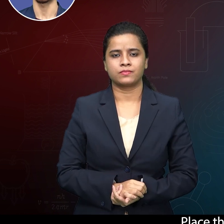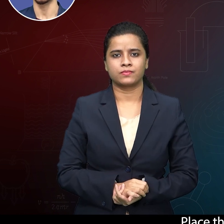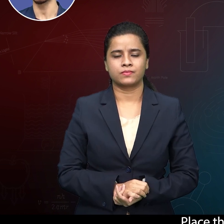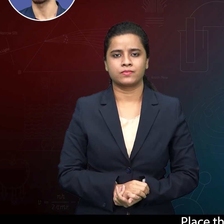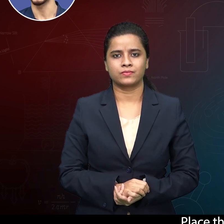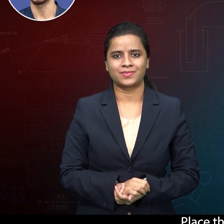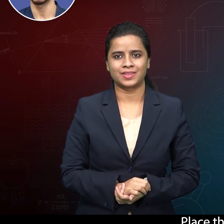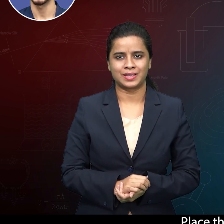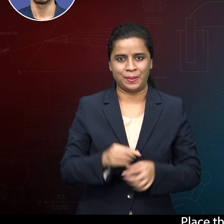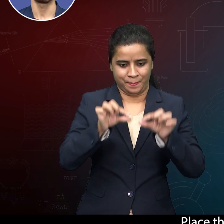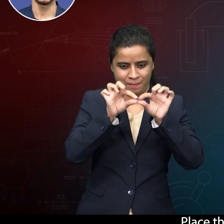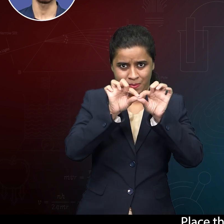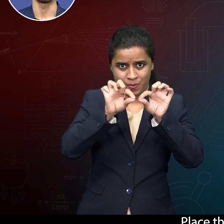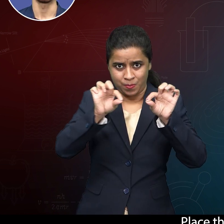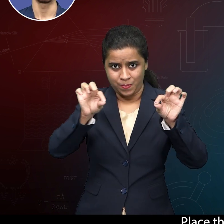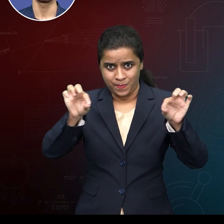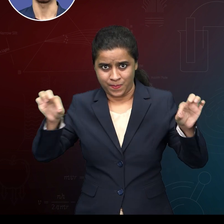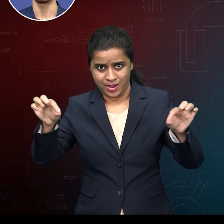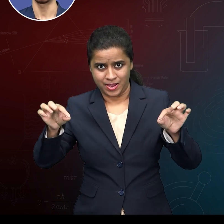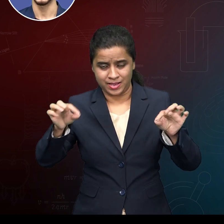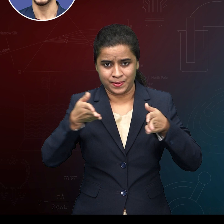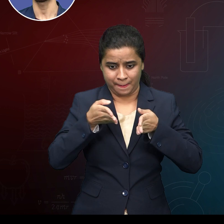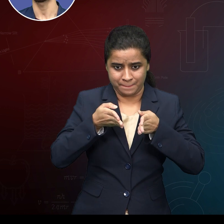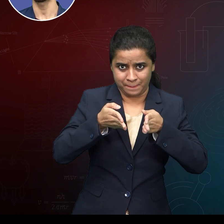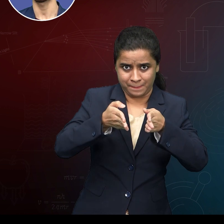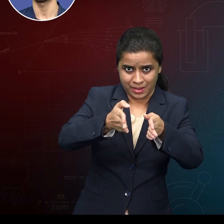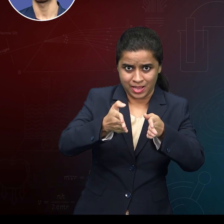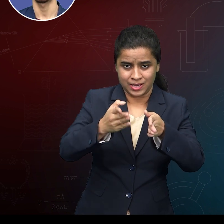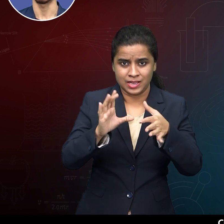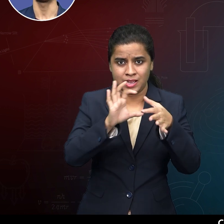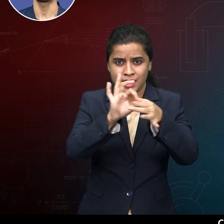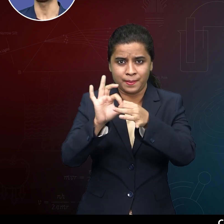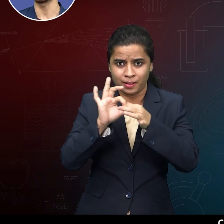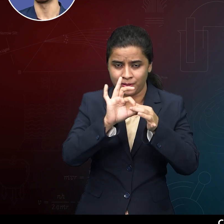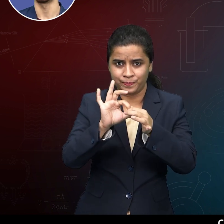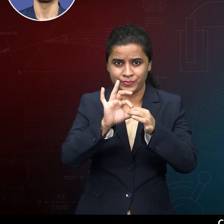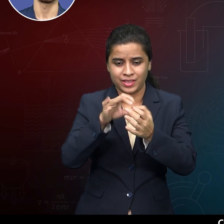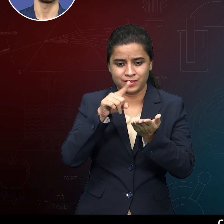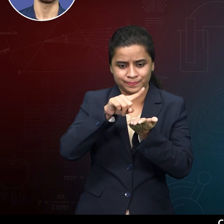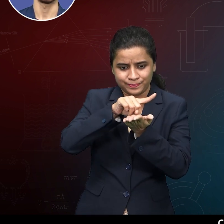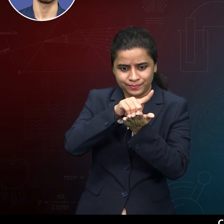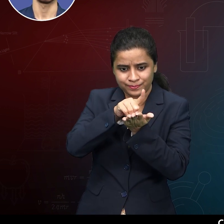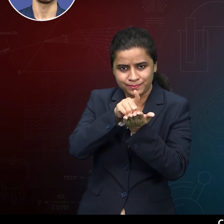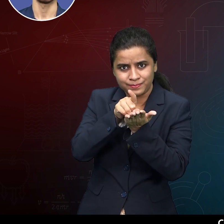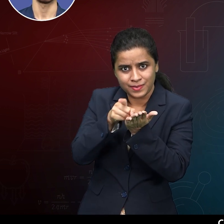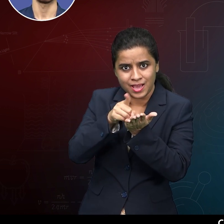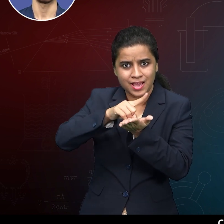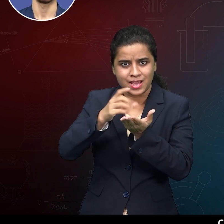Place the straight wire parallel to and over a compass needle.